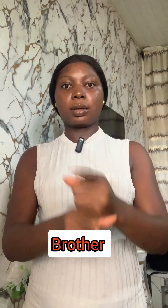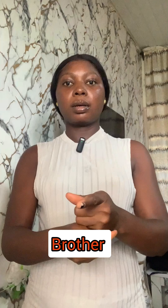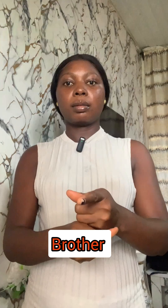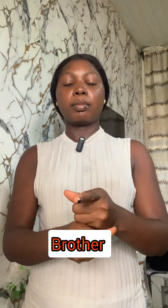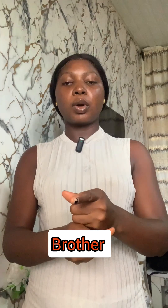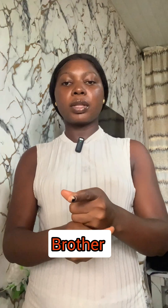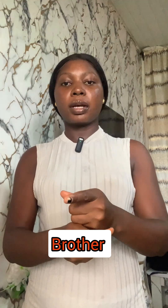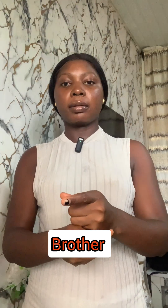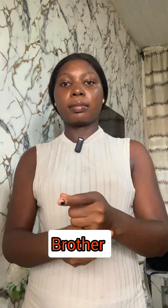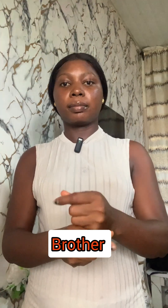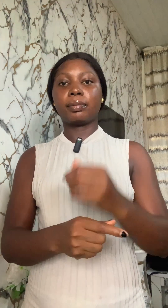Brother.